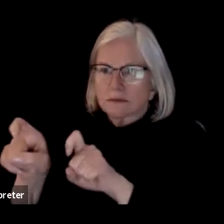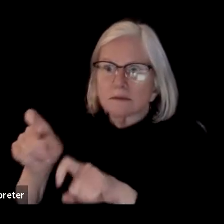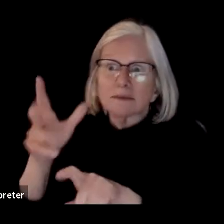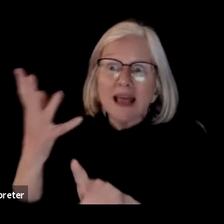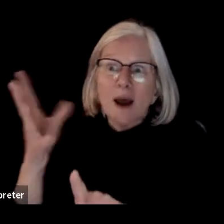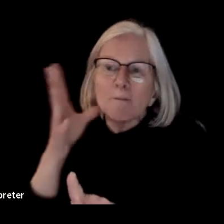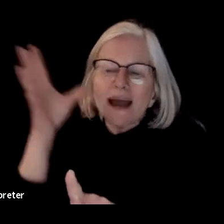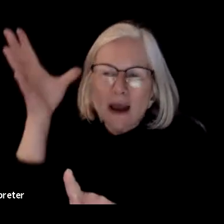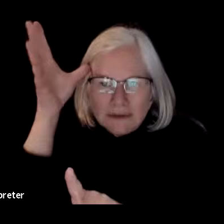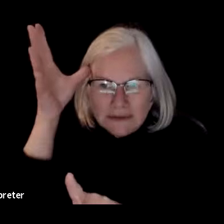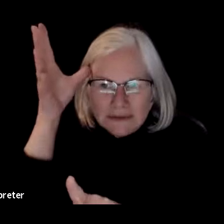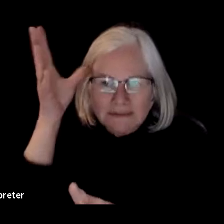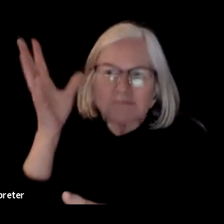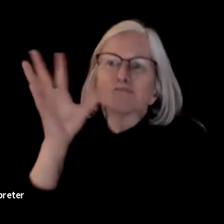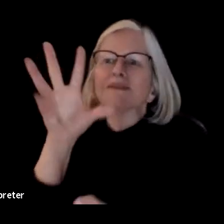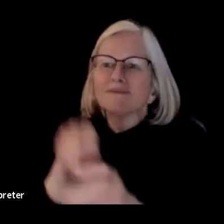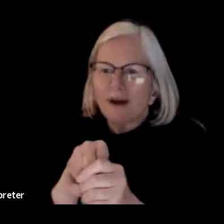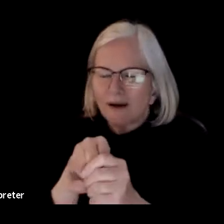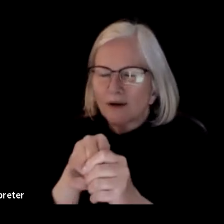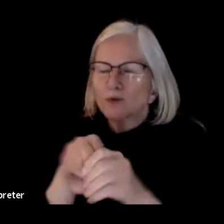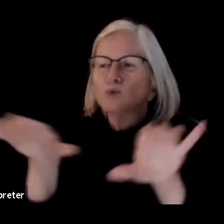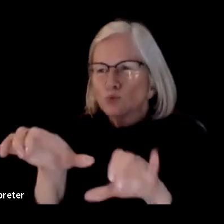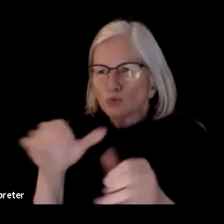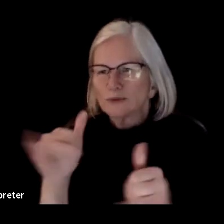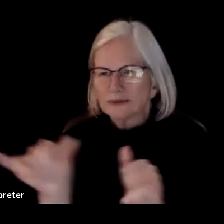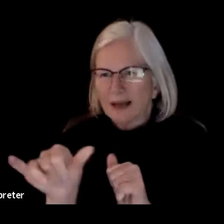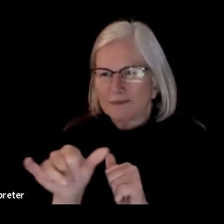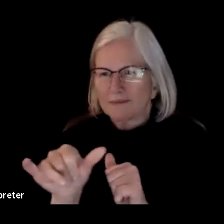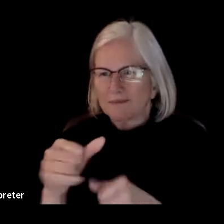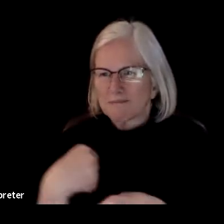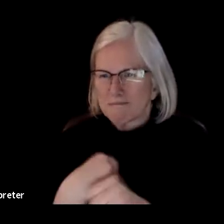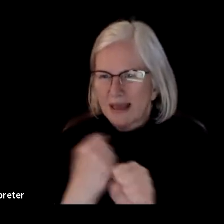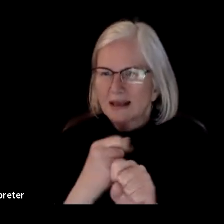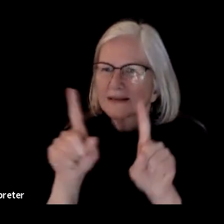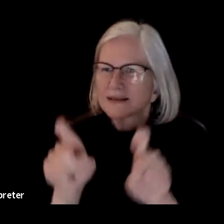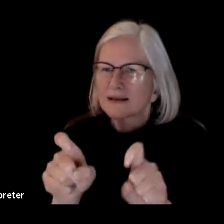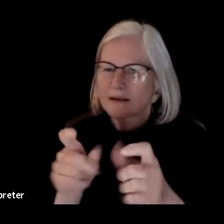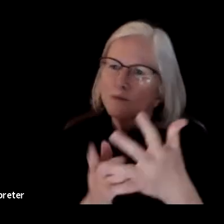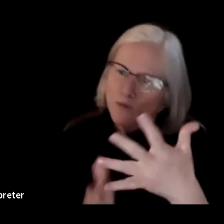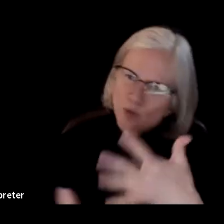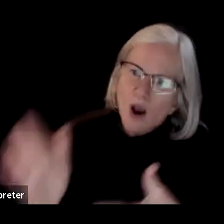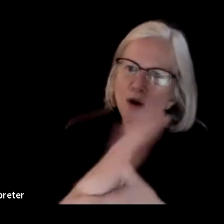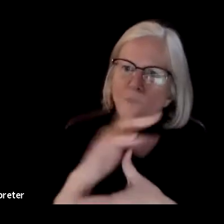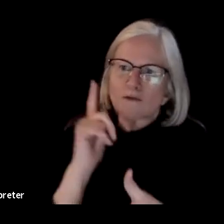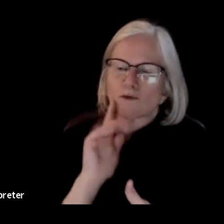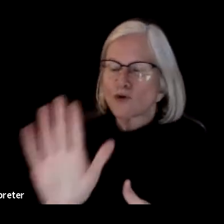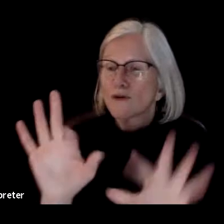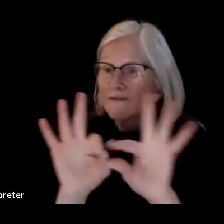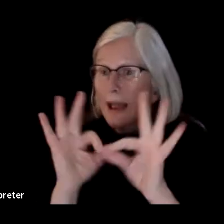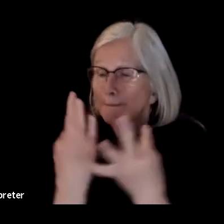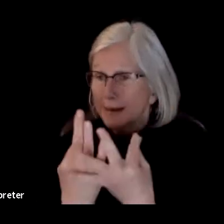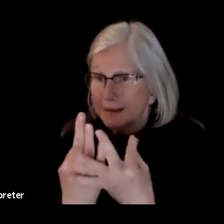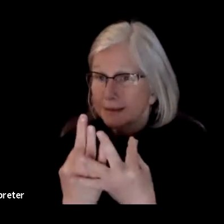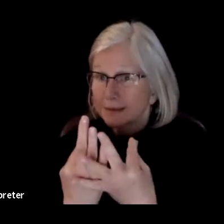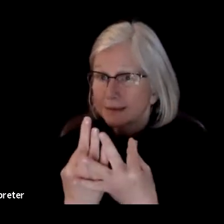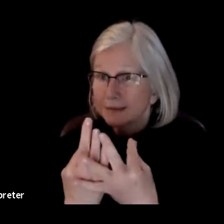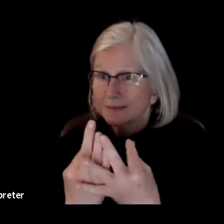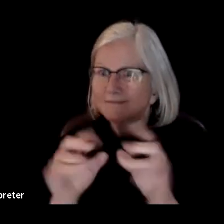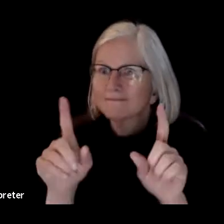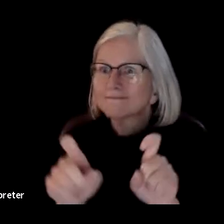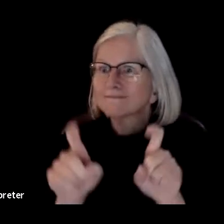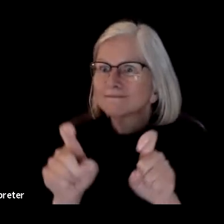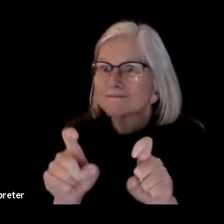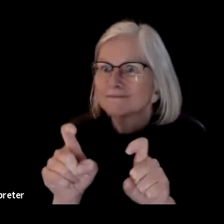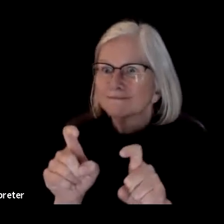regular testing a priority for their families. Testing can help spot a single case